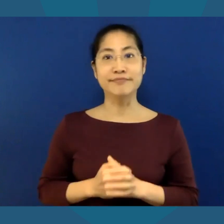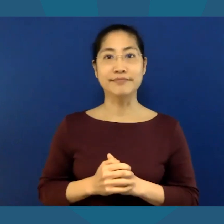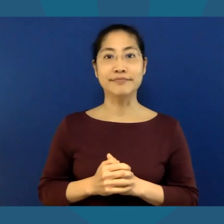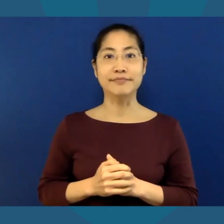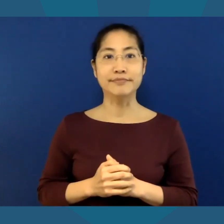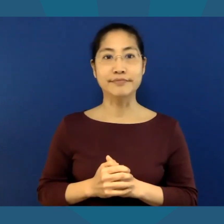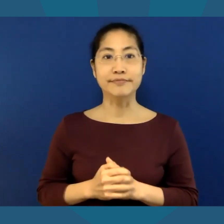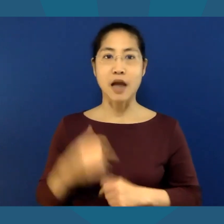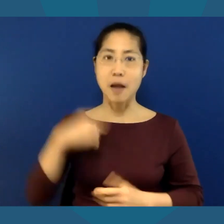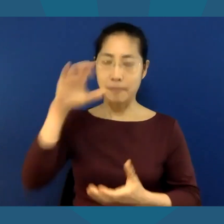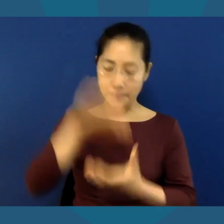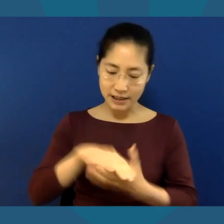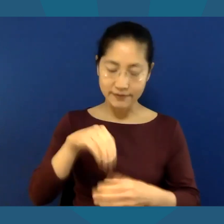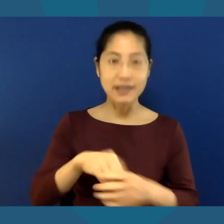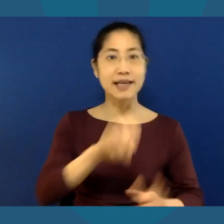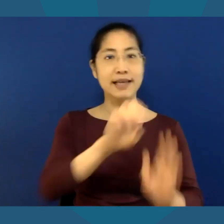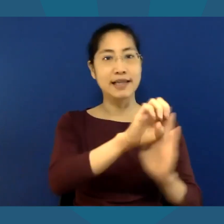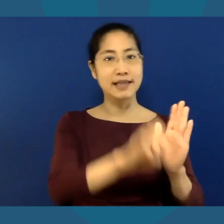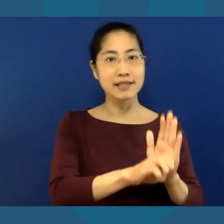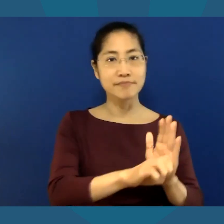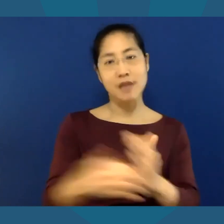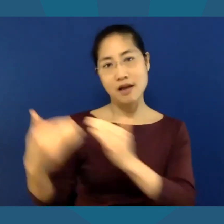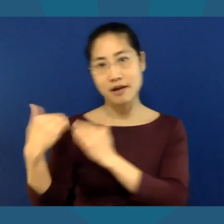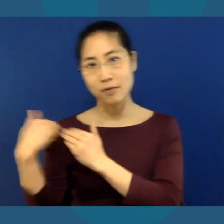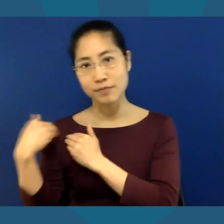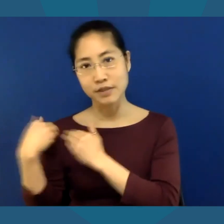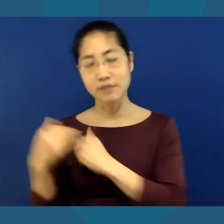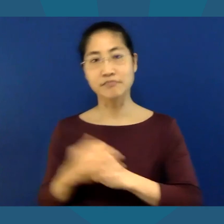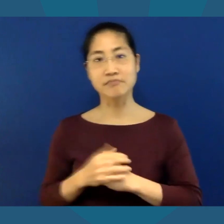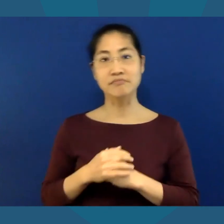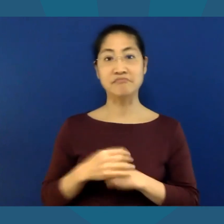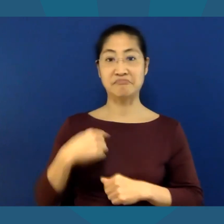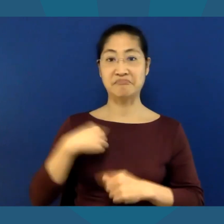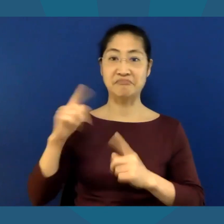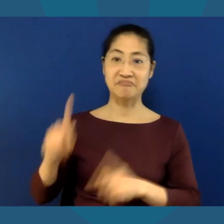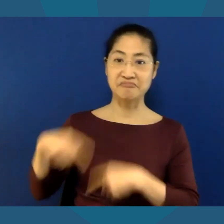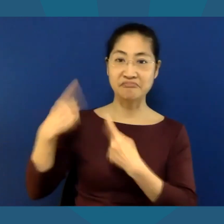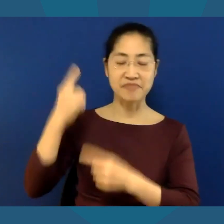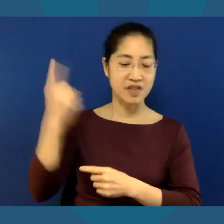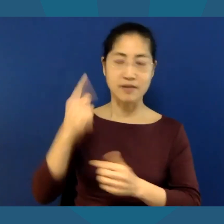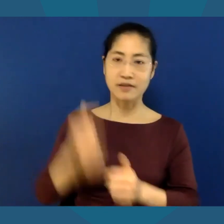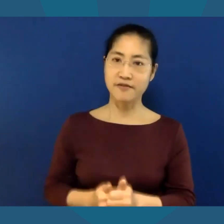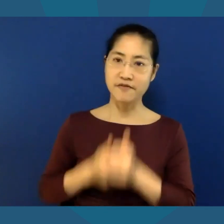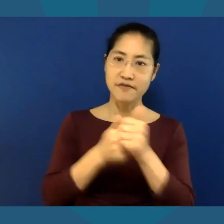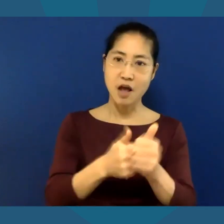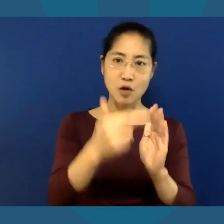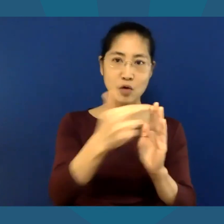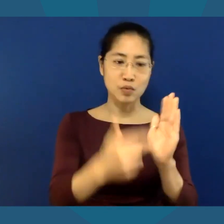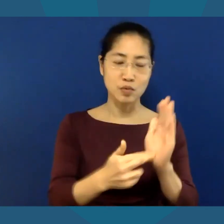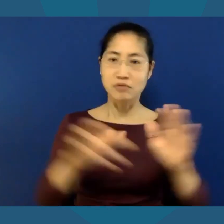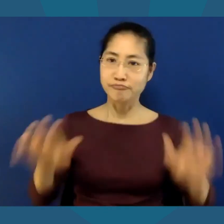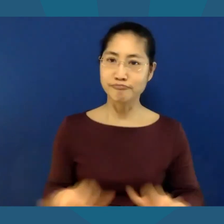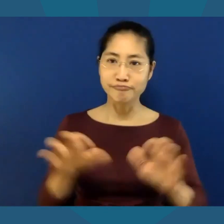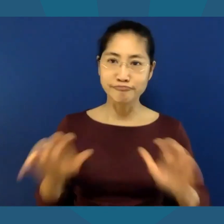I believe in ethics and accountability. I have always lived by this code